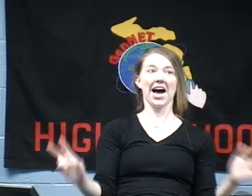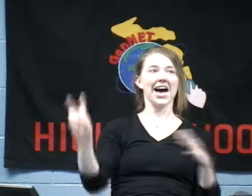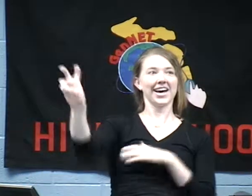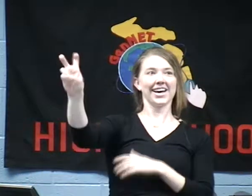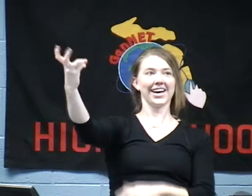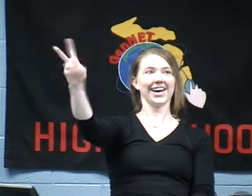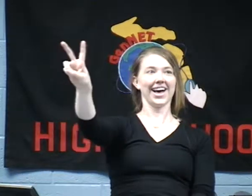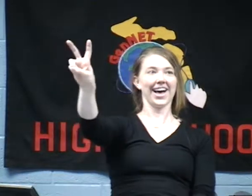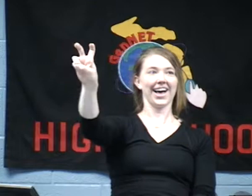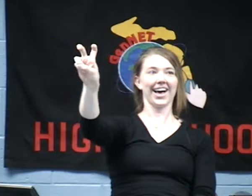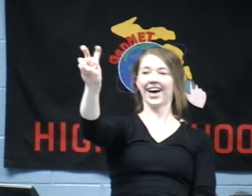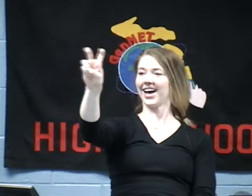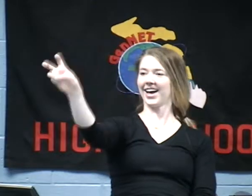C.